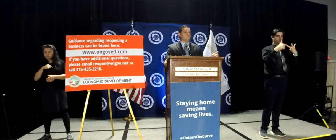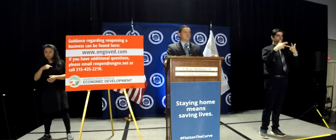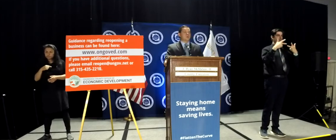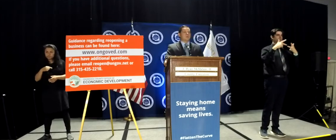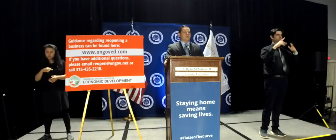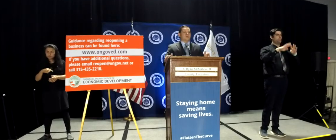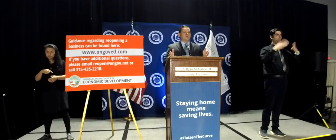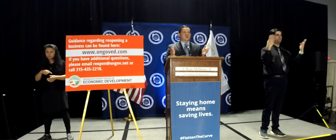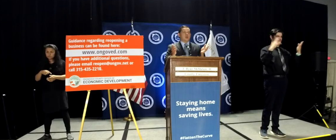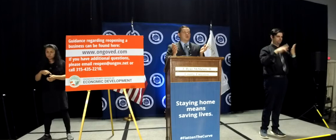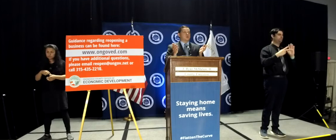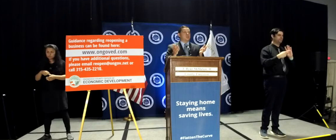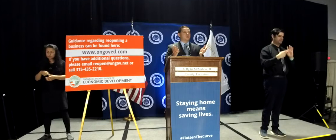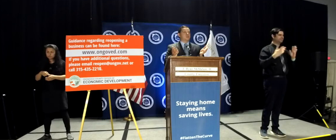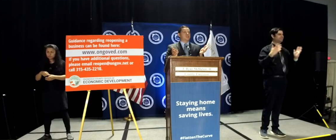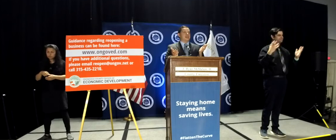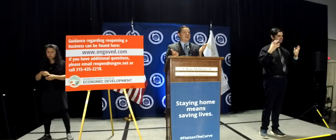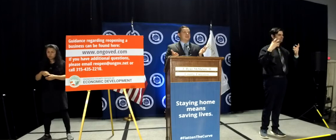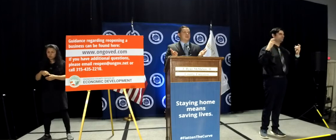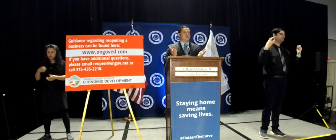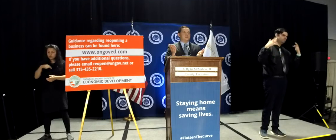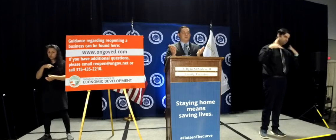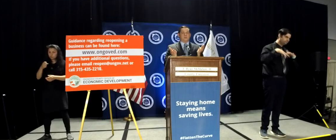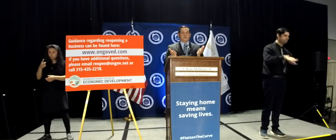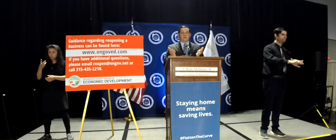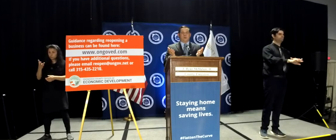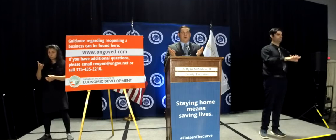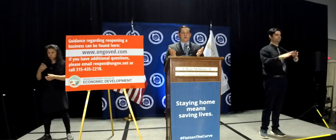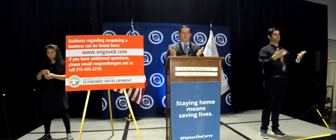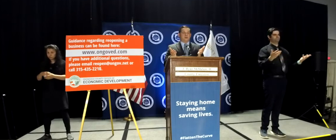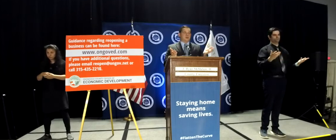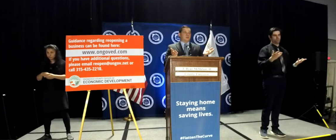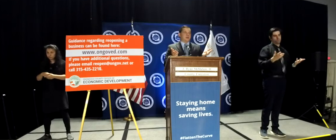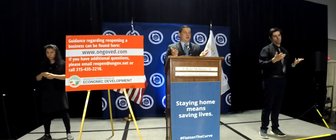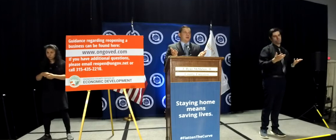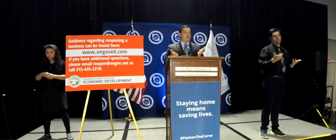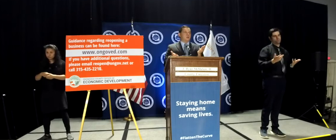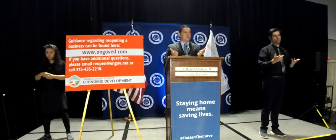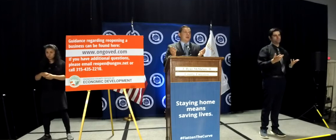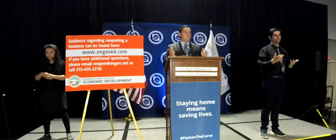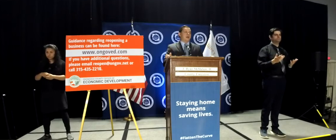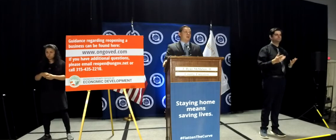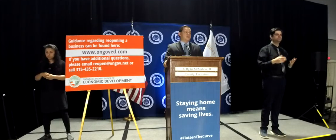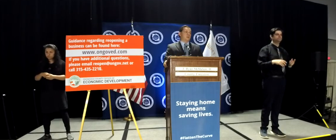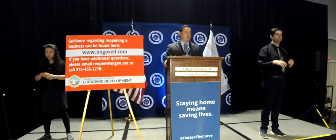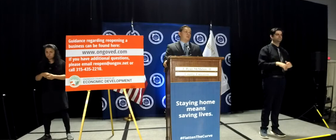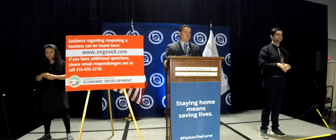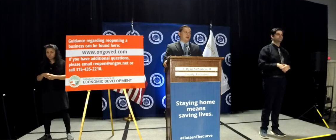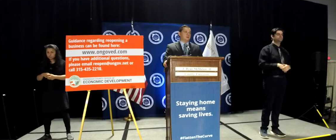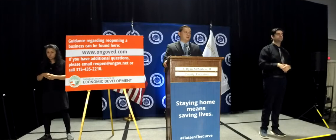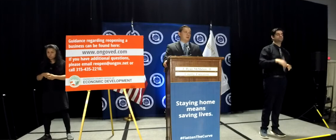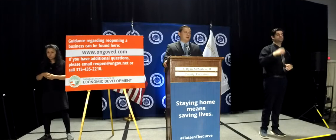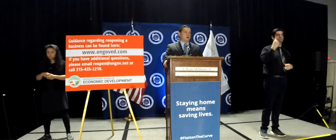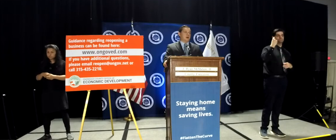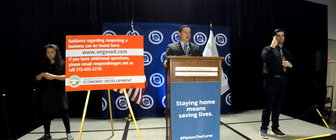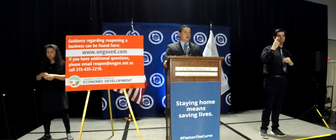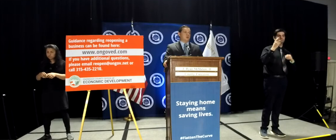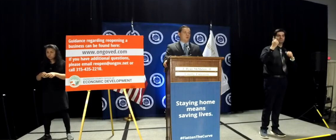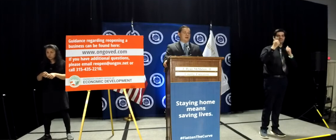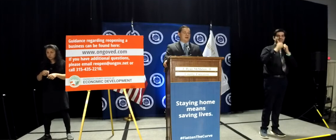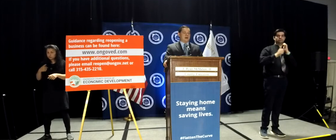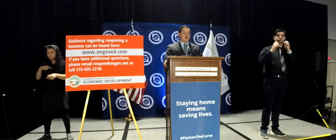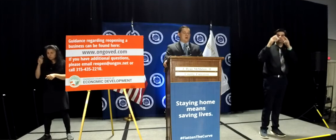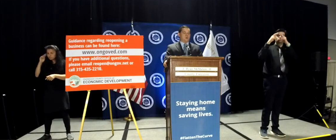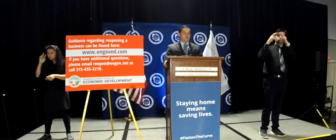data, but there's also, each region has a different point based off of the data with that balance that we have to find.